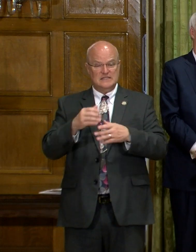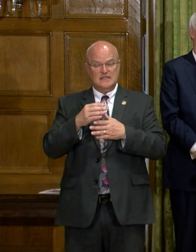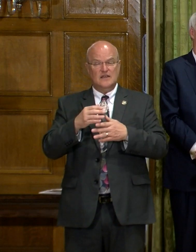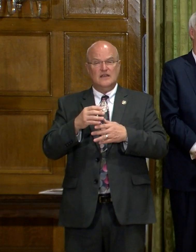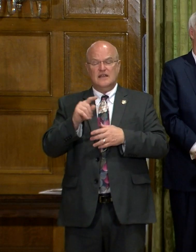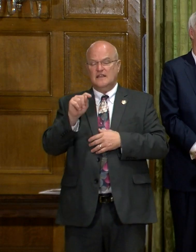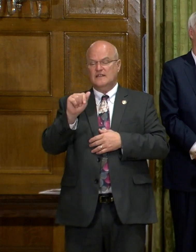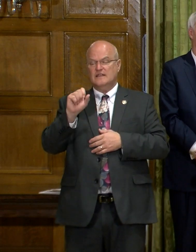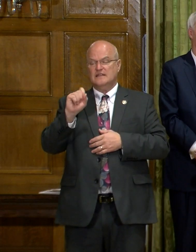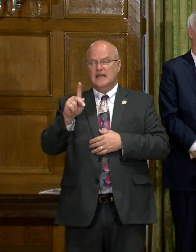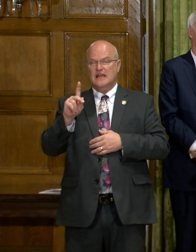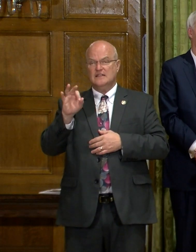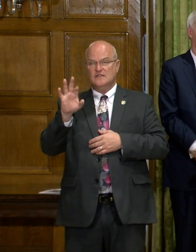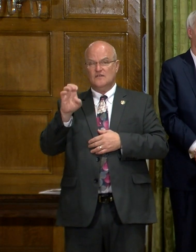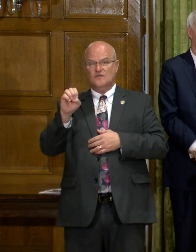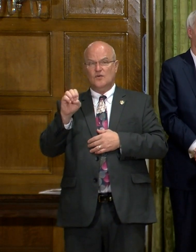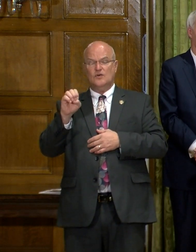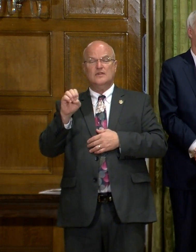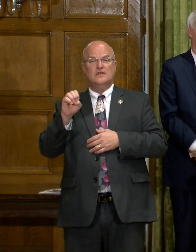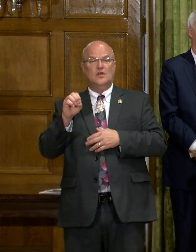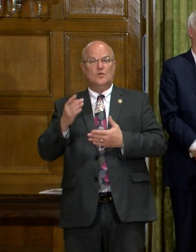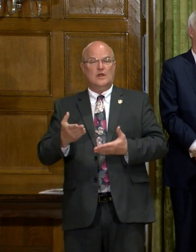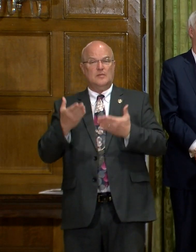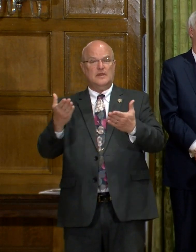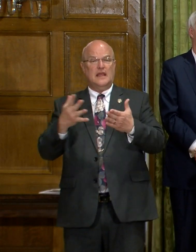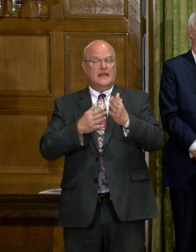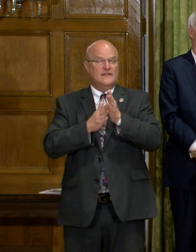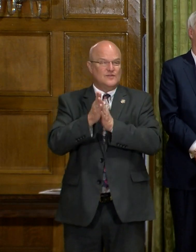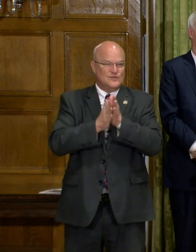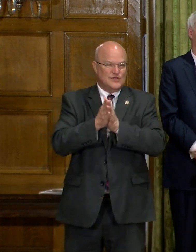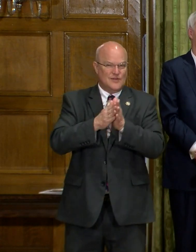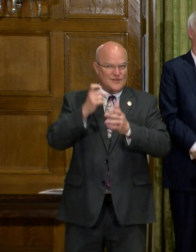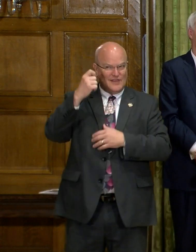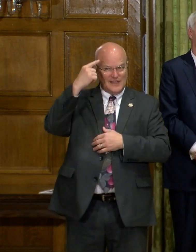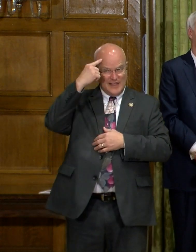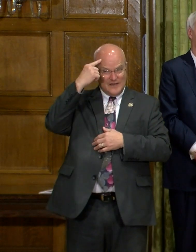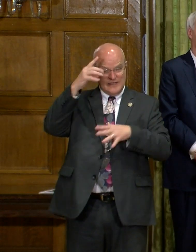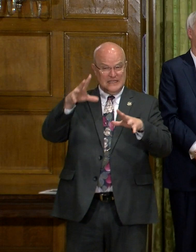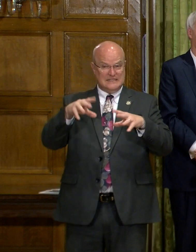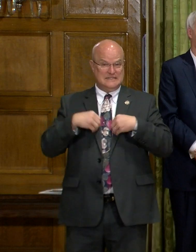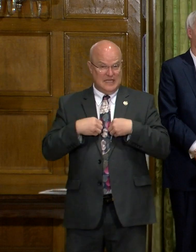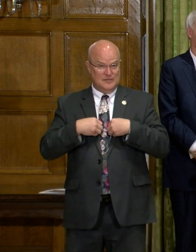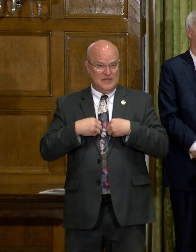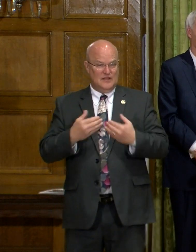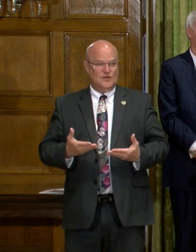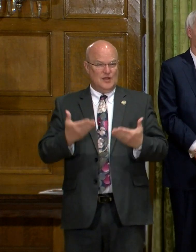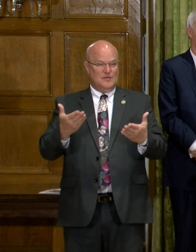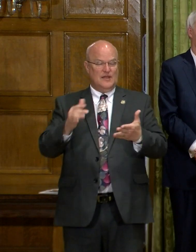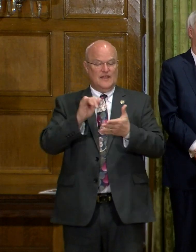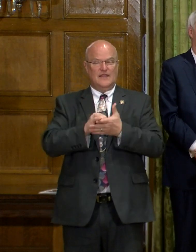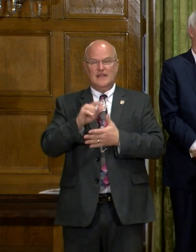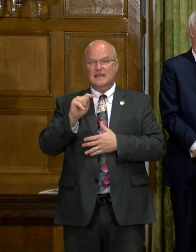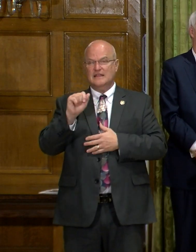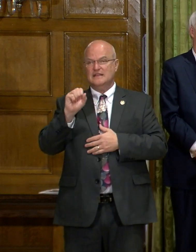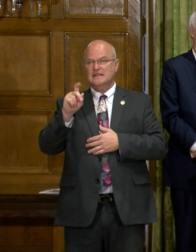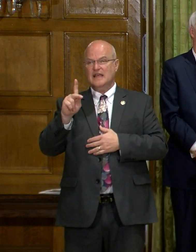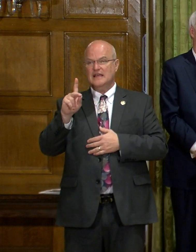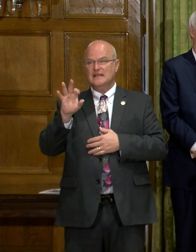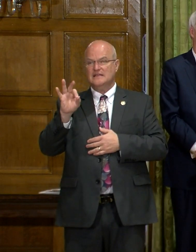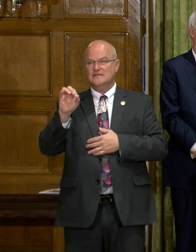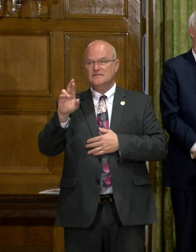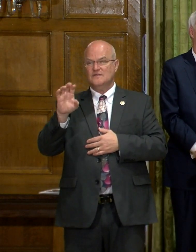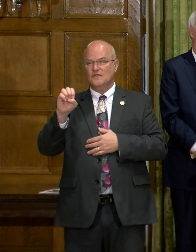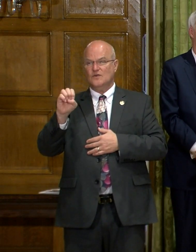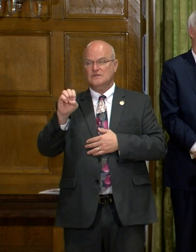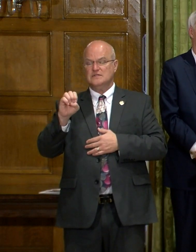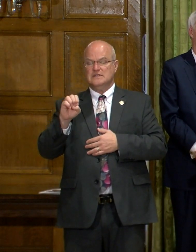force's recommendations and the enthusiasm with which Governor Hutchinson has accepted the recommendations of those task forces,